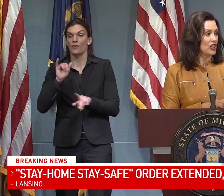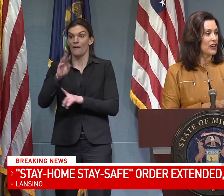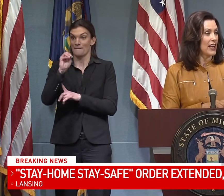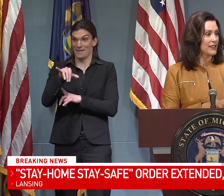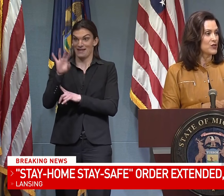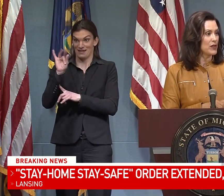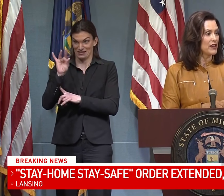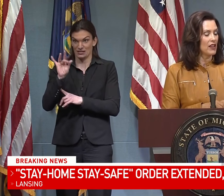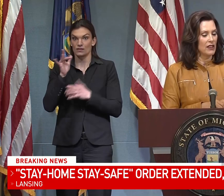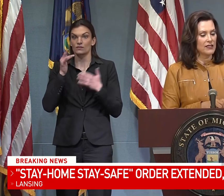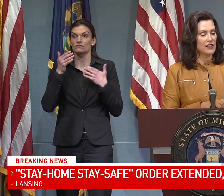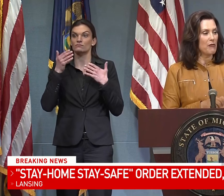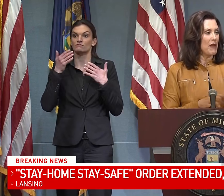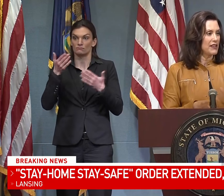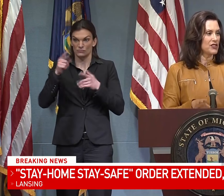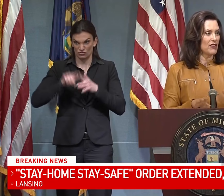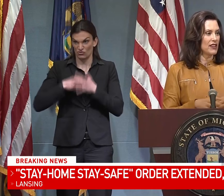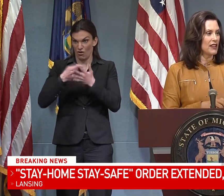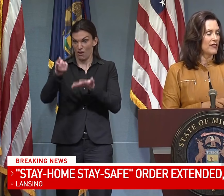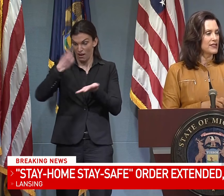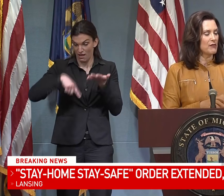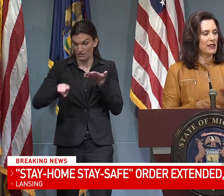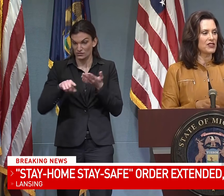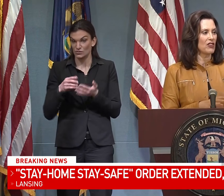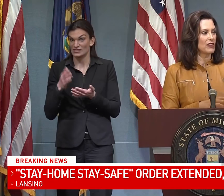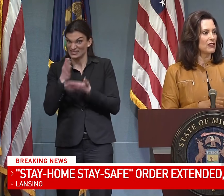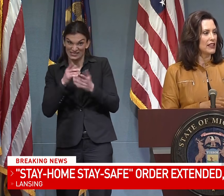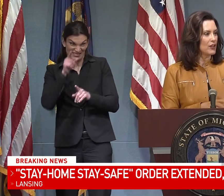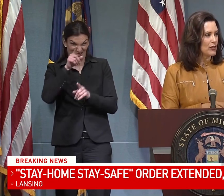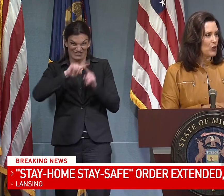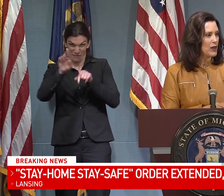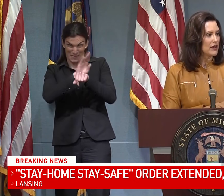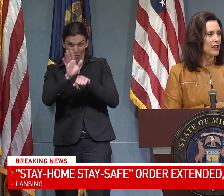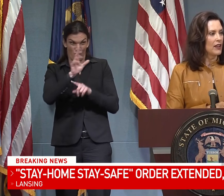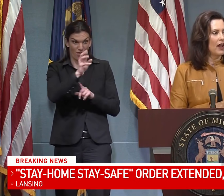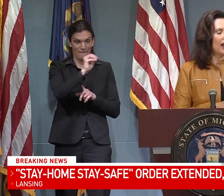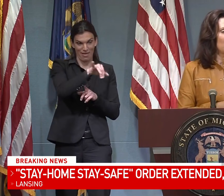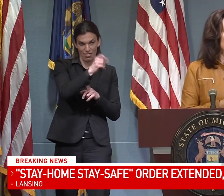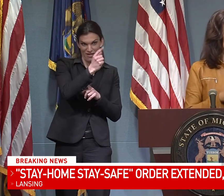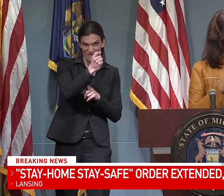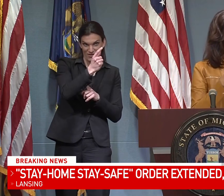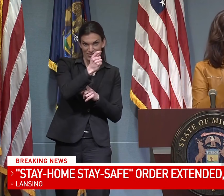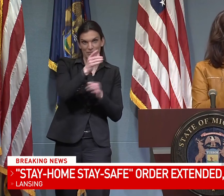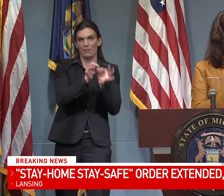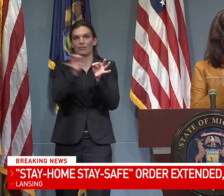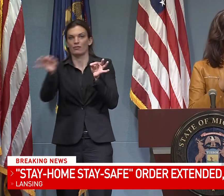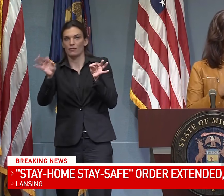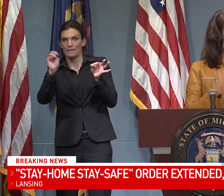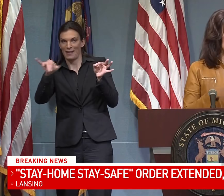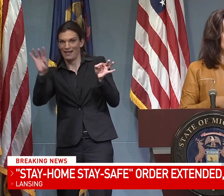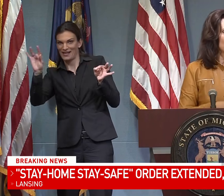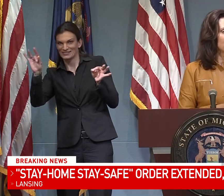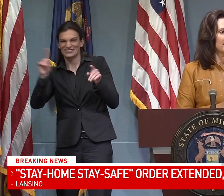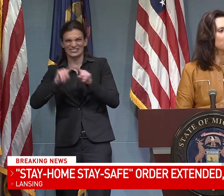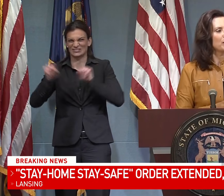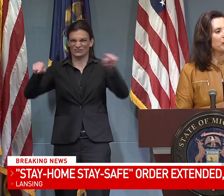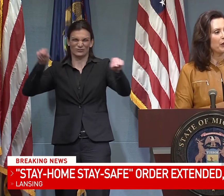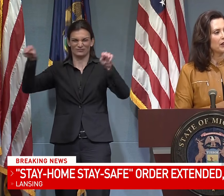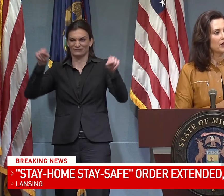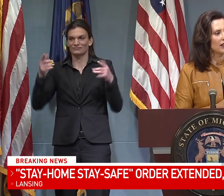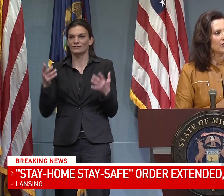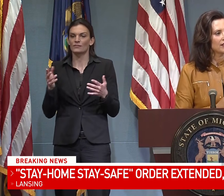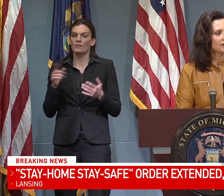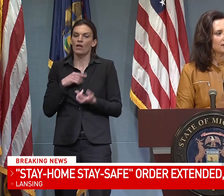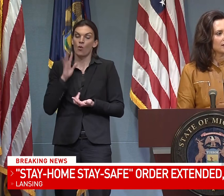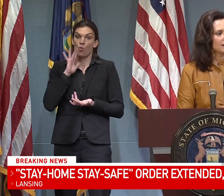that started next week. Some may start on the 11th, some may start a little later in the week, and that it's going to be a phased-in re-engagement.